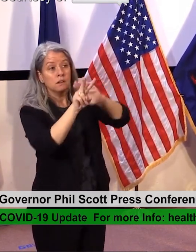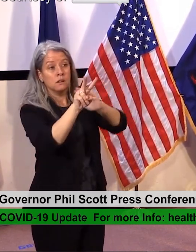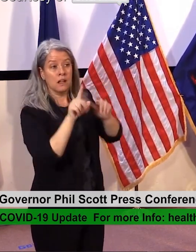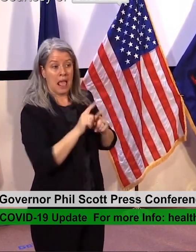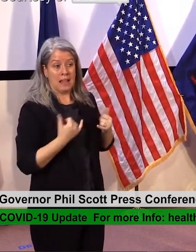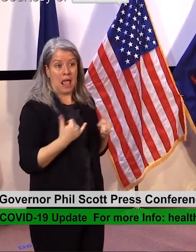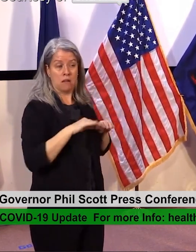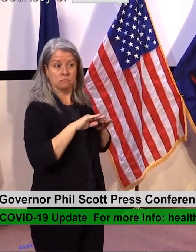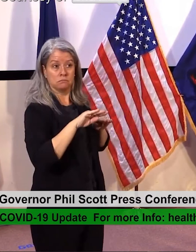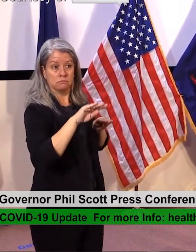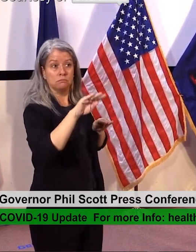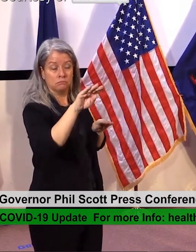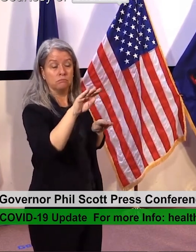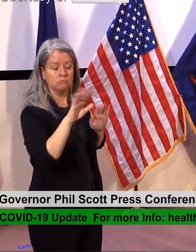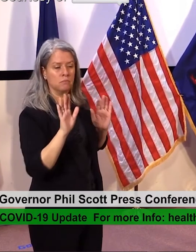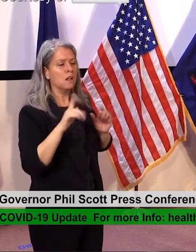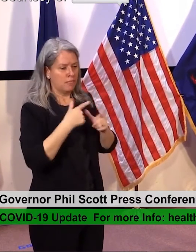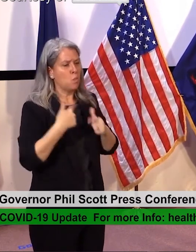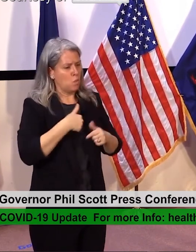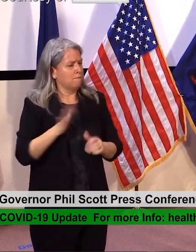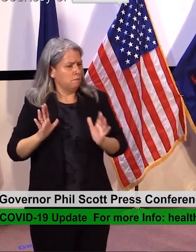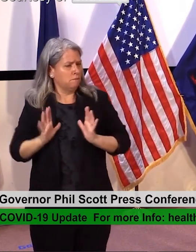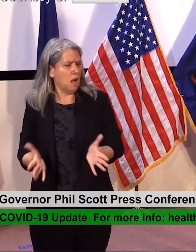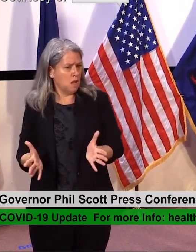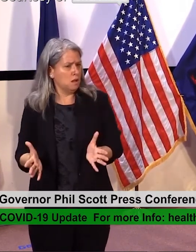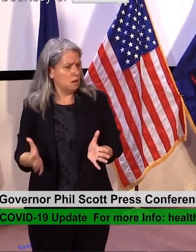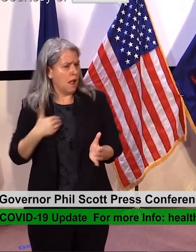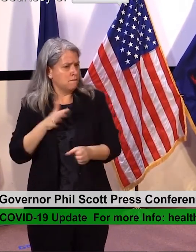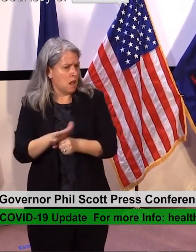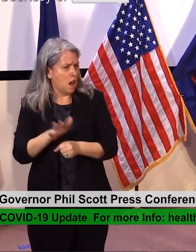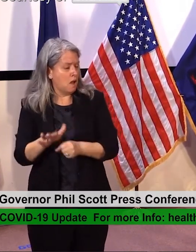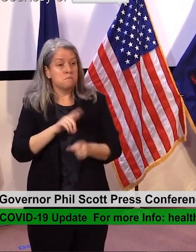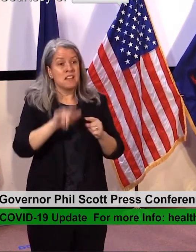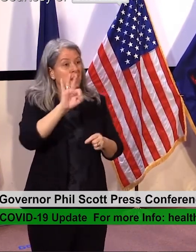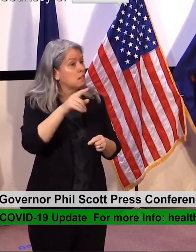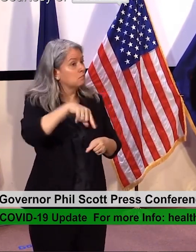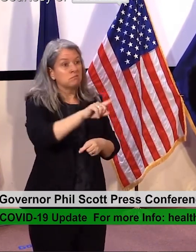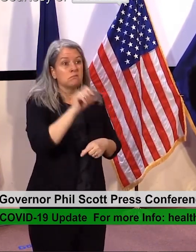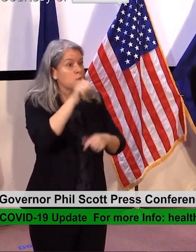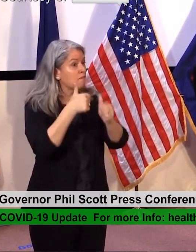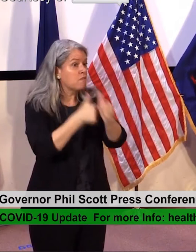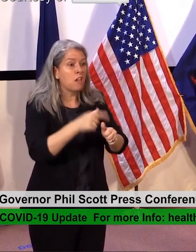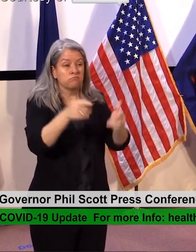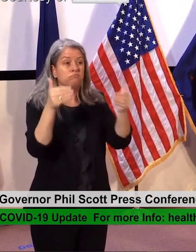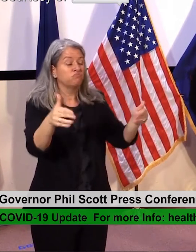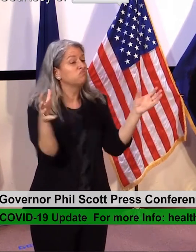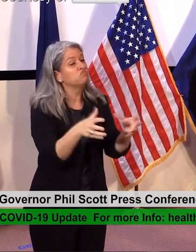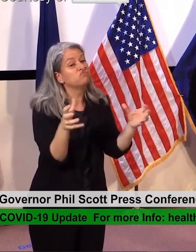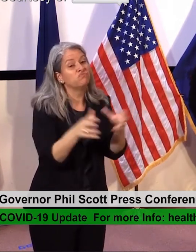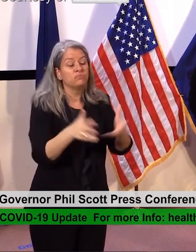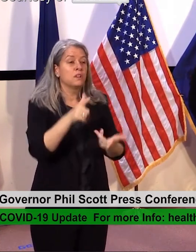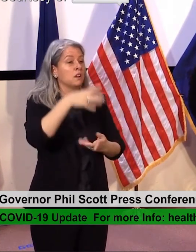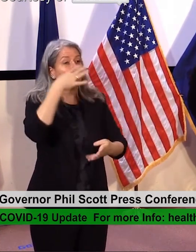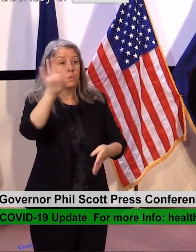it is today, we will have plenty. If folks begin congregating and not